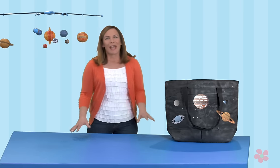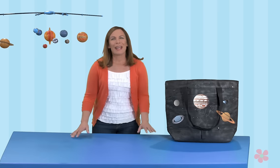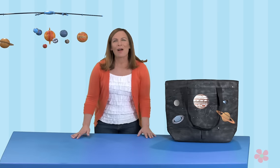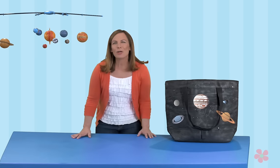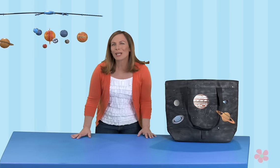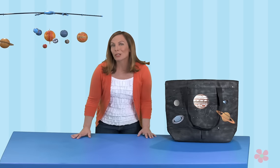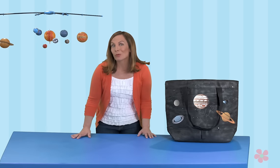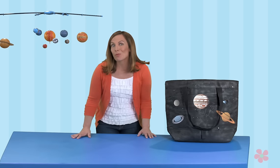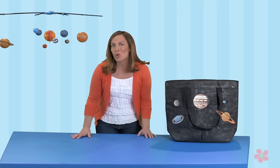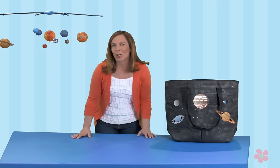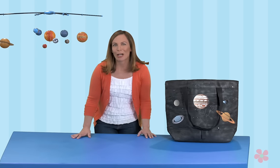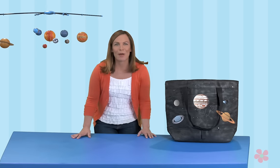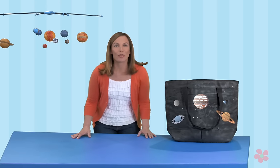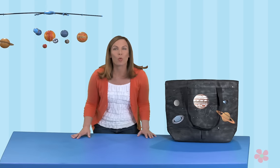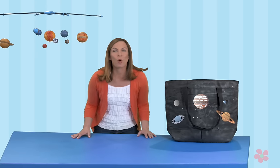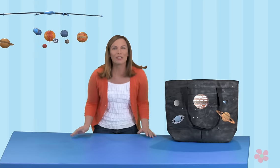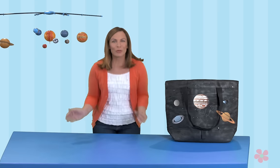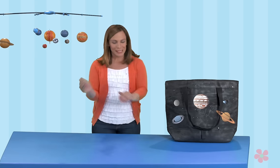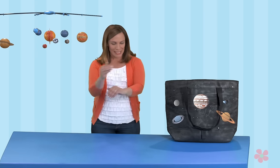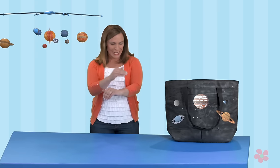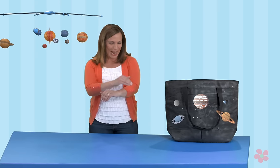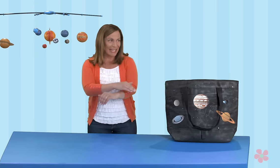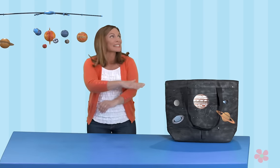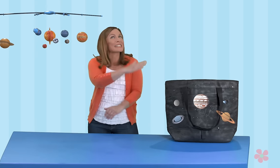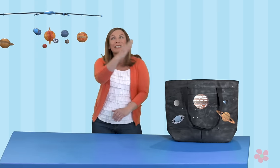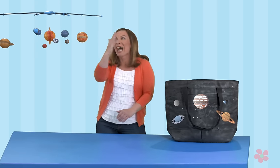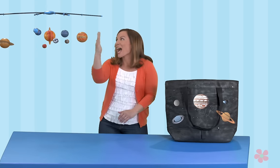And how could I learn more about the wondrous night sky?